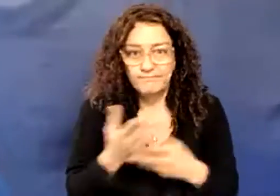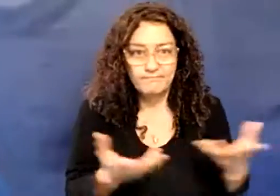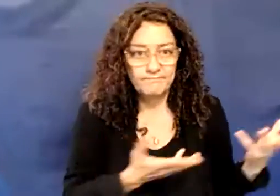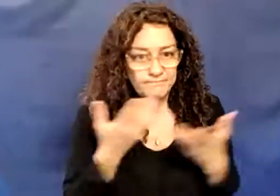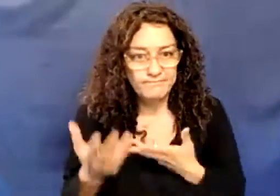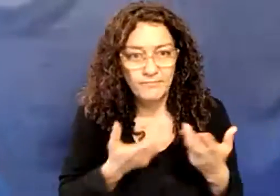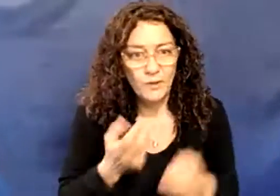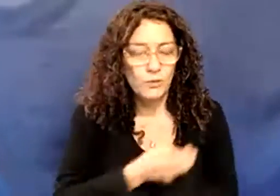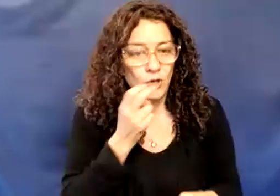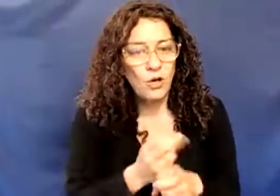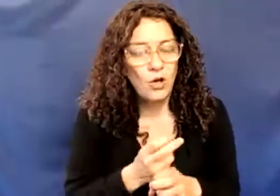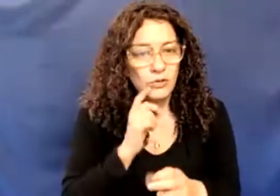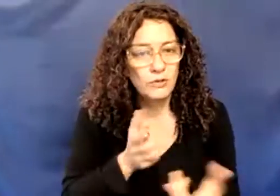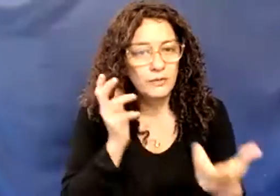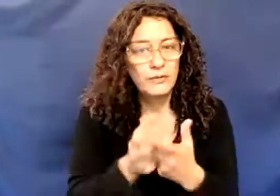and nobody listened.